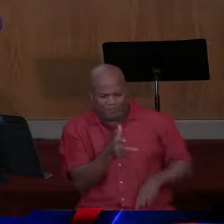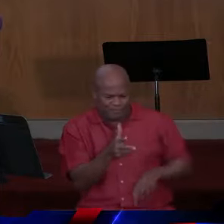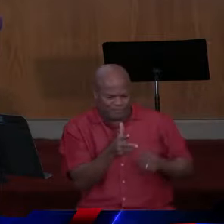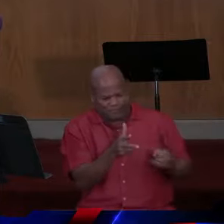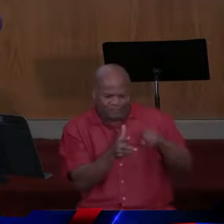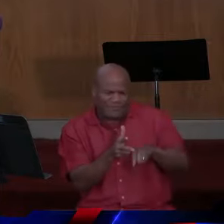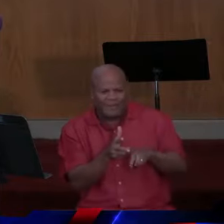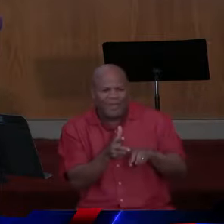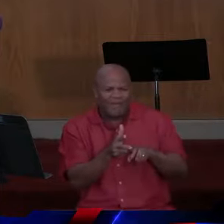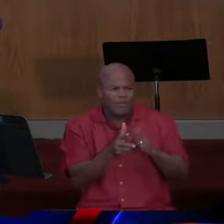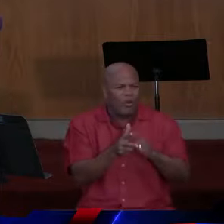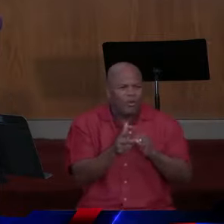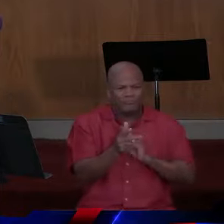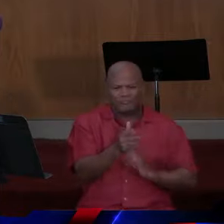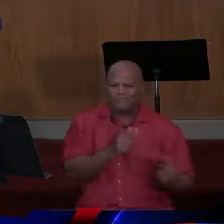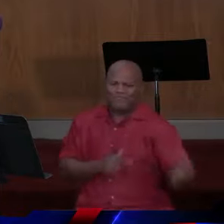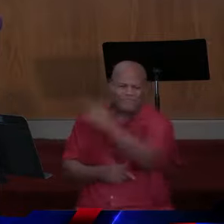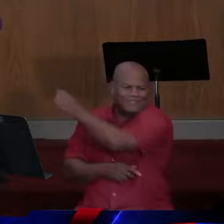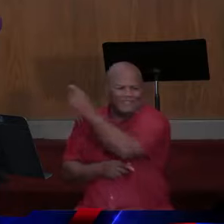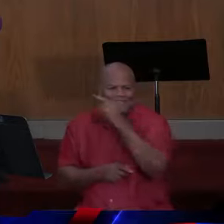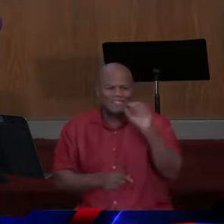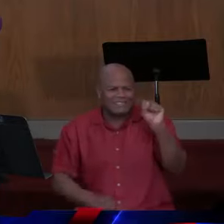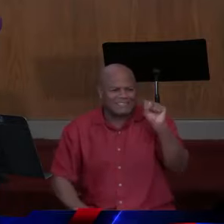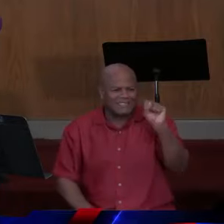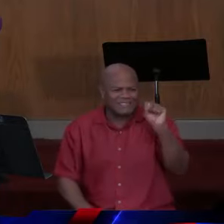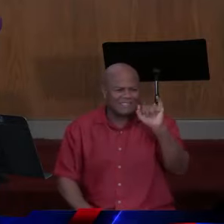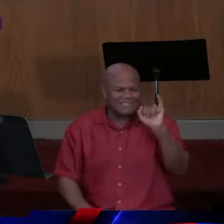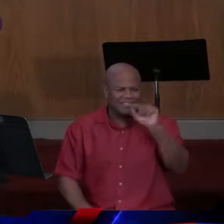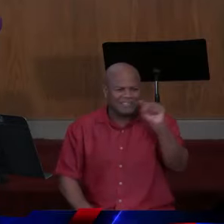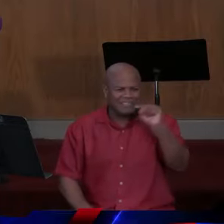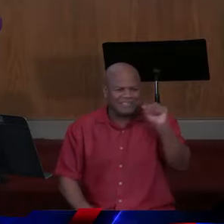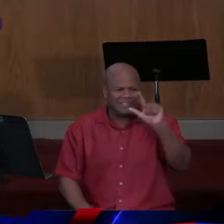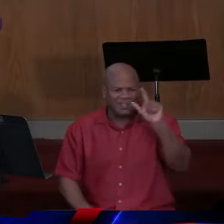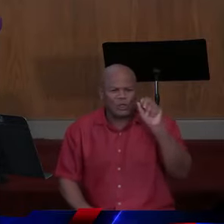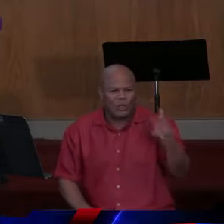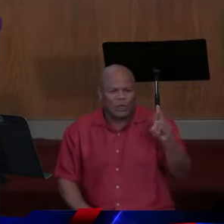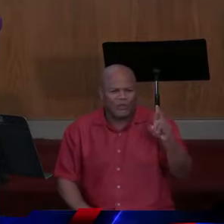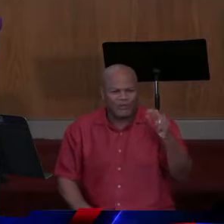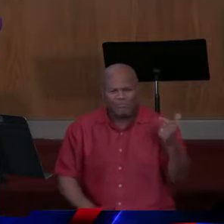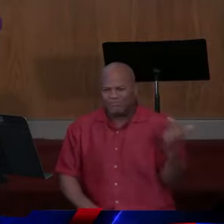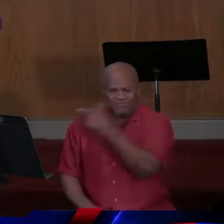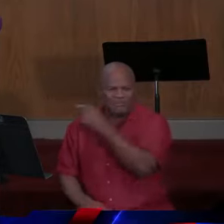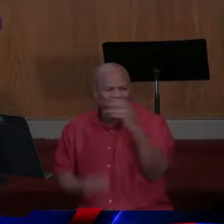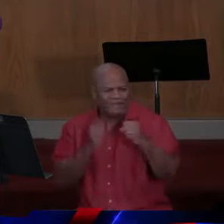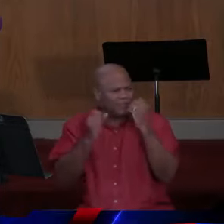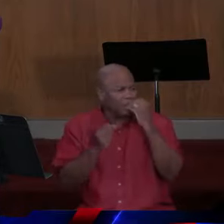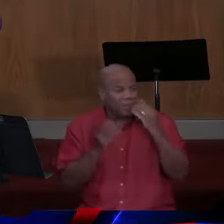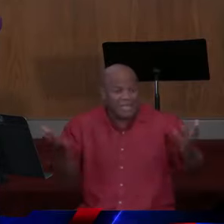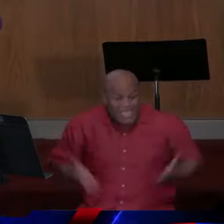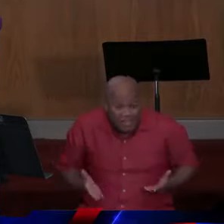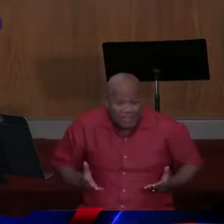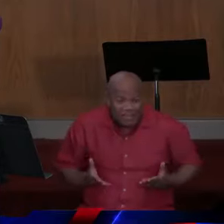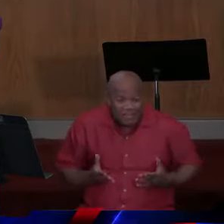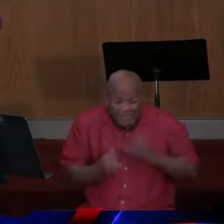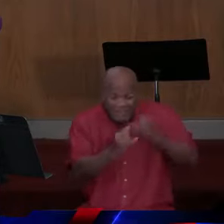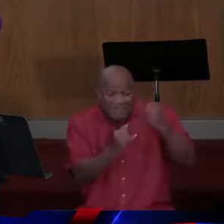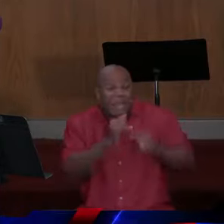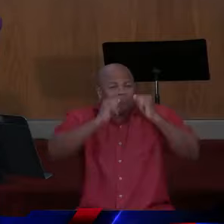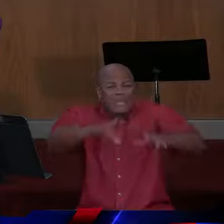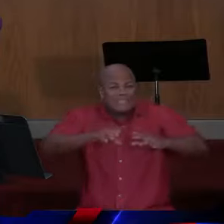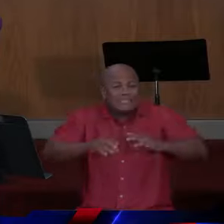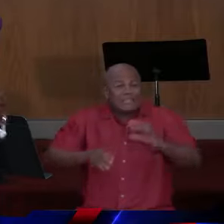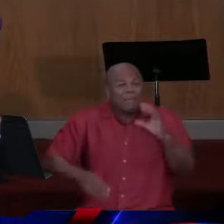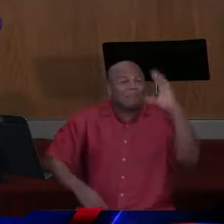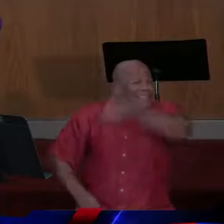But I tell you, don't miss the final blessing. I tell you, the body of